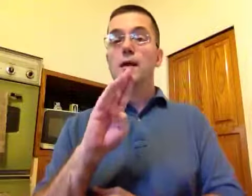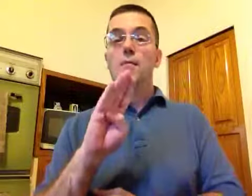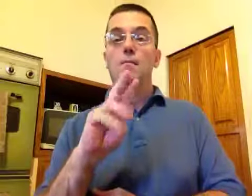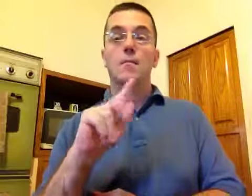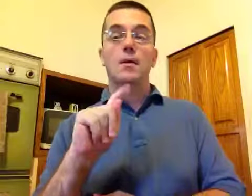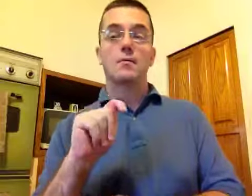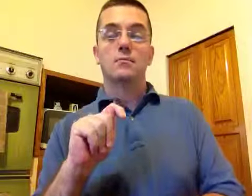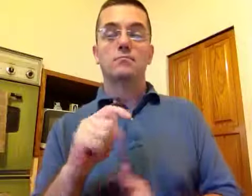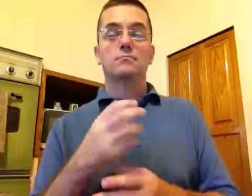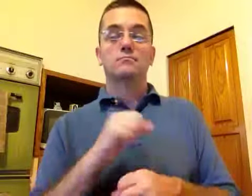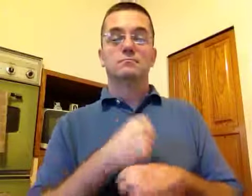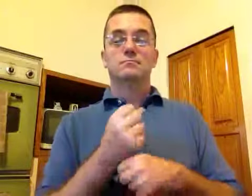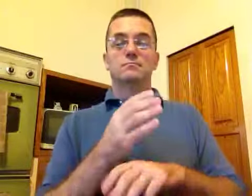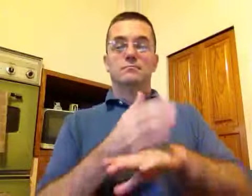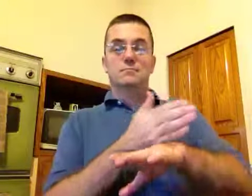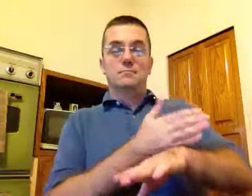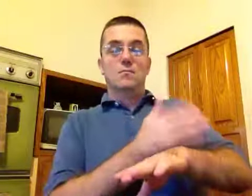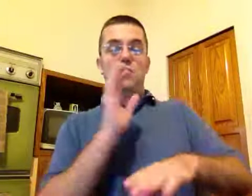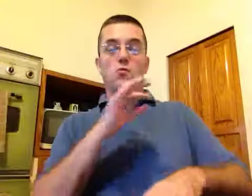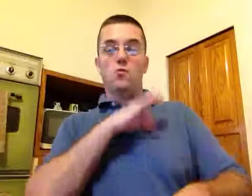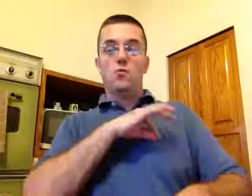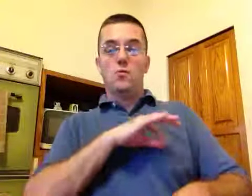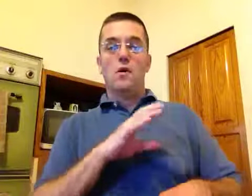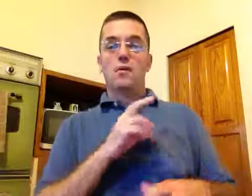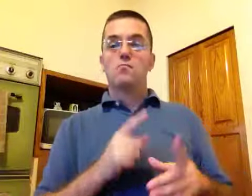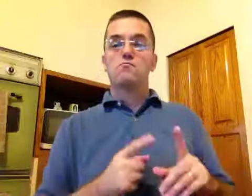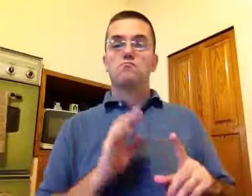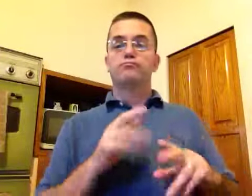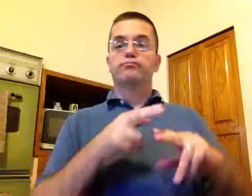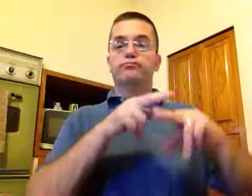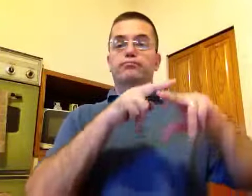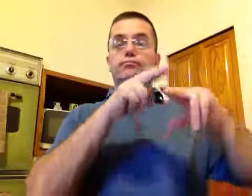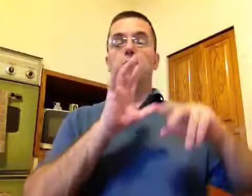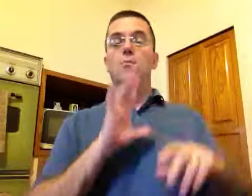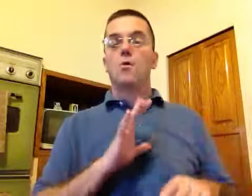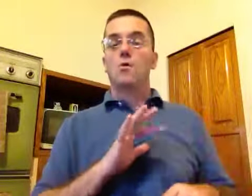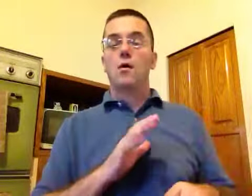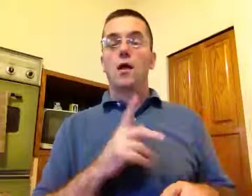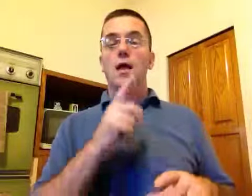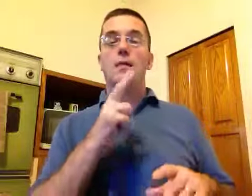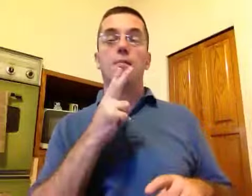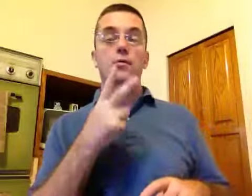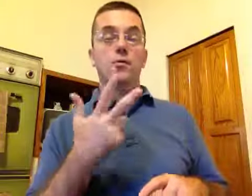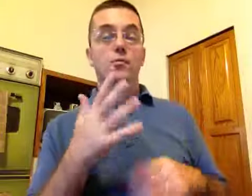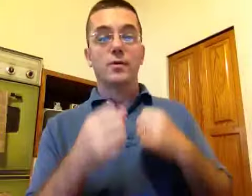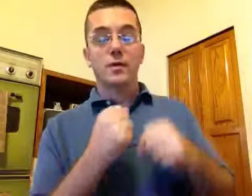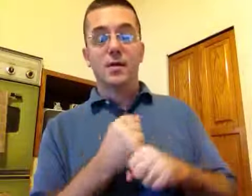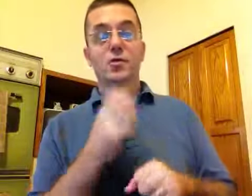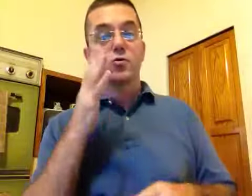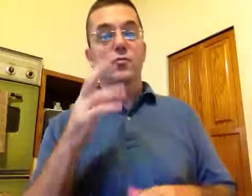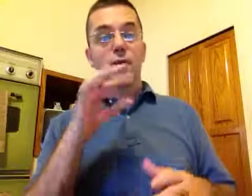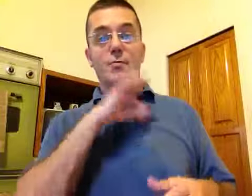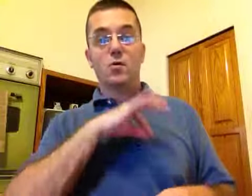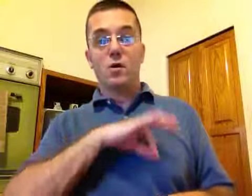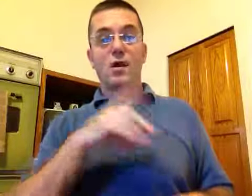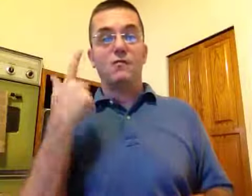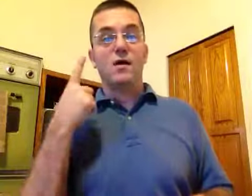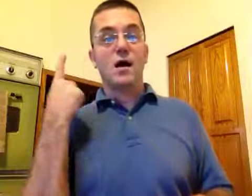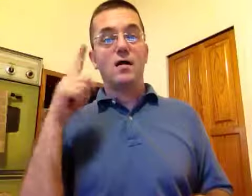debts and having no debt. And then you'll qualify in 2 or 3 years to be able to buy a home again with a good, strong down payment.